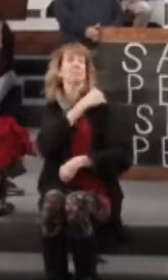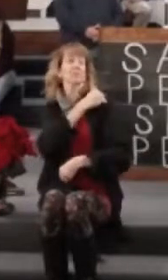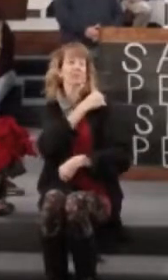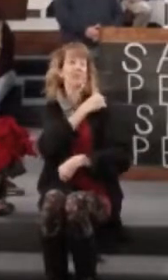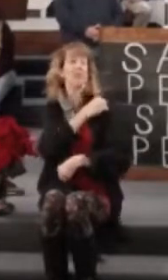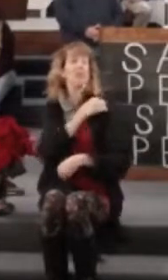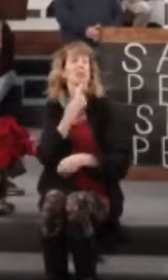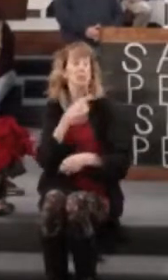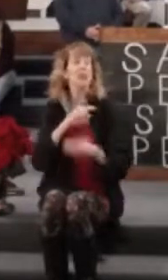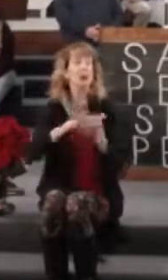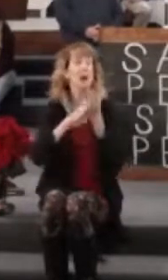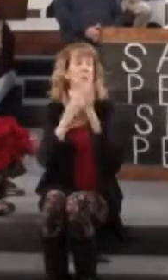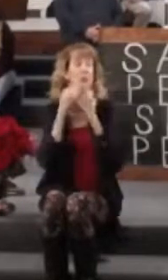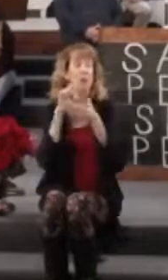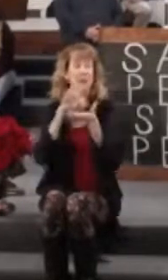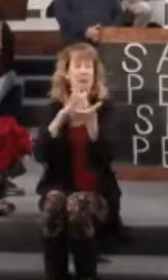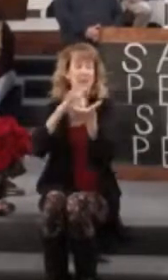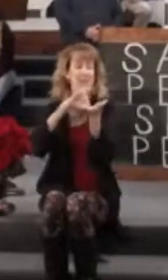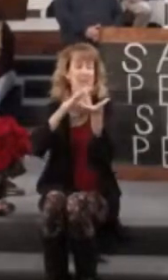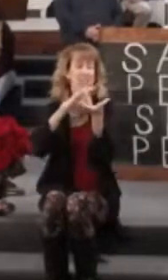missionary.